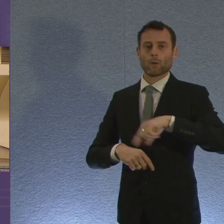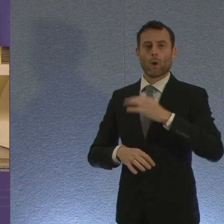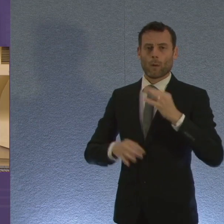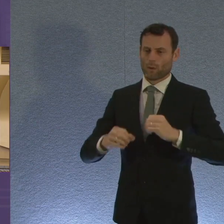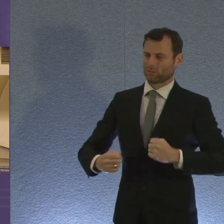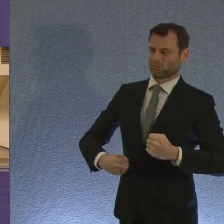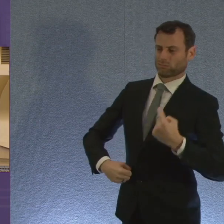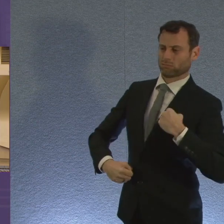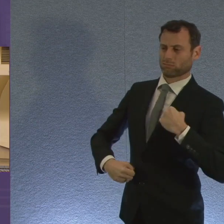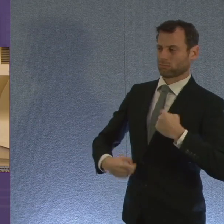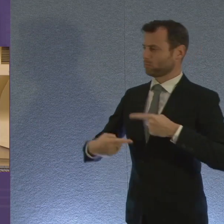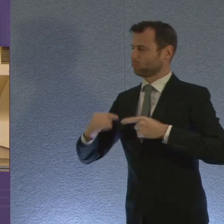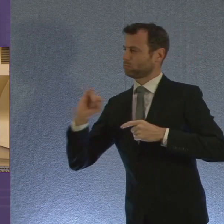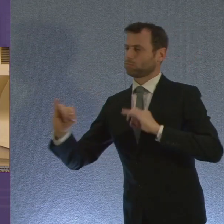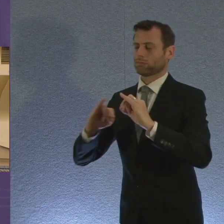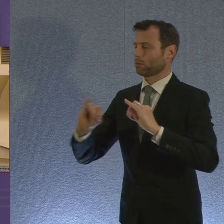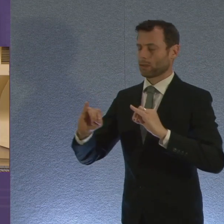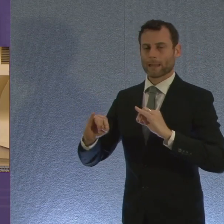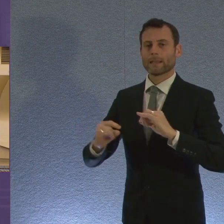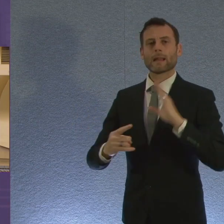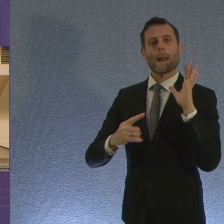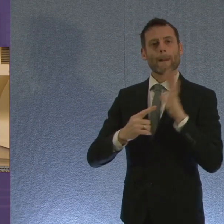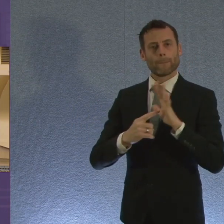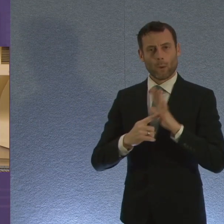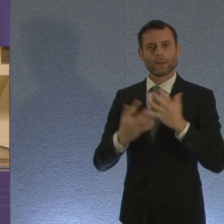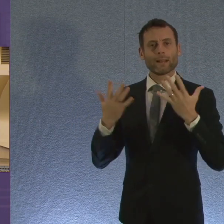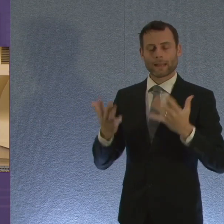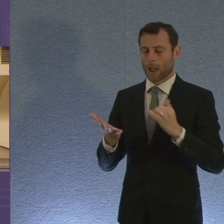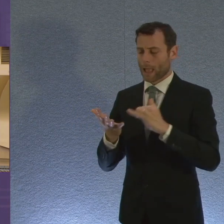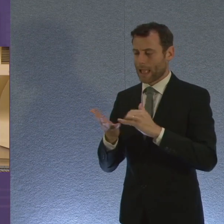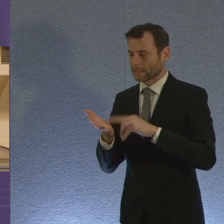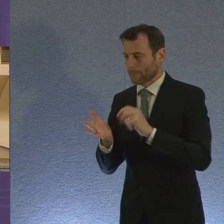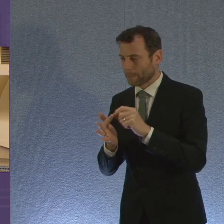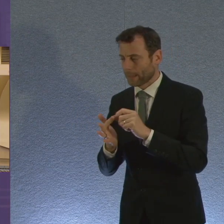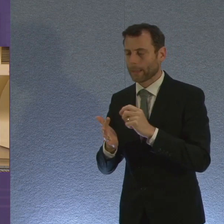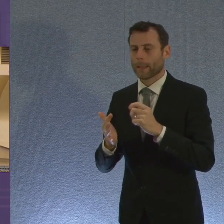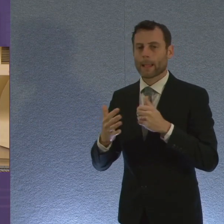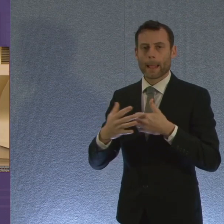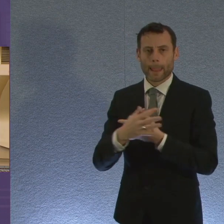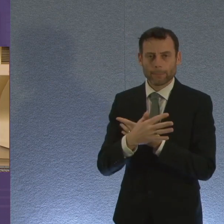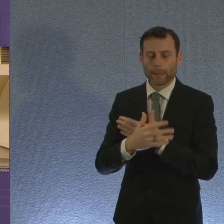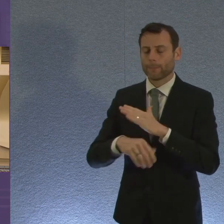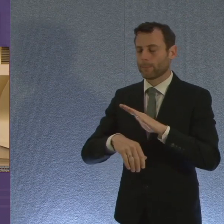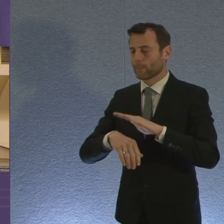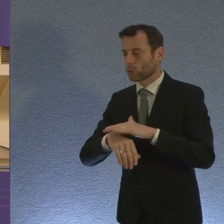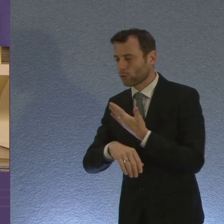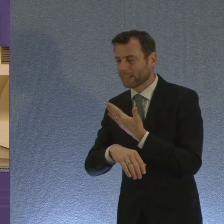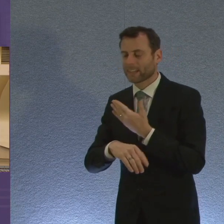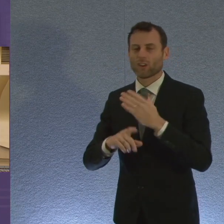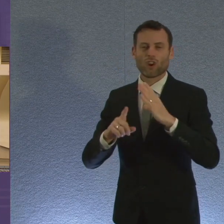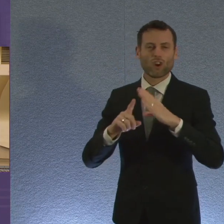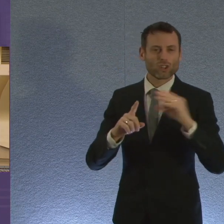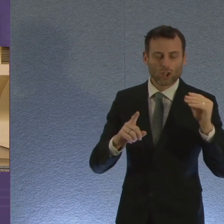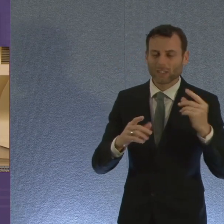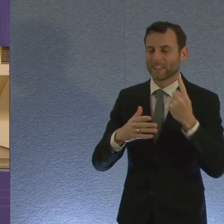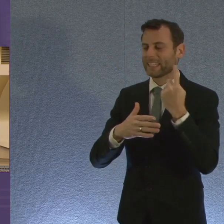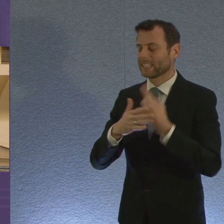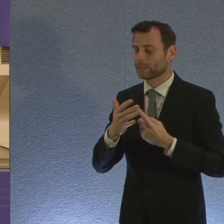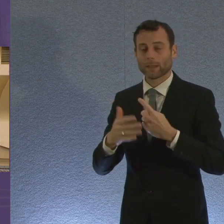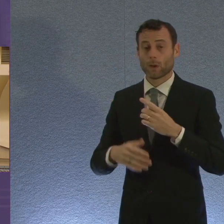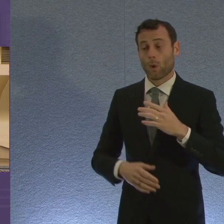All of us, be we Conservative, Labour, SNP, Liberal Democrat, Green or Independent, we are all part of the